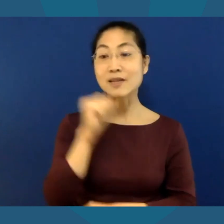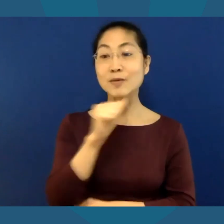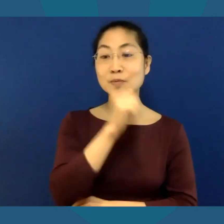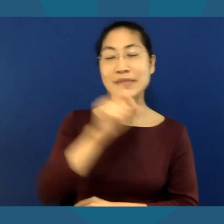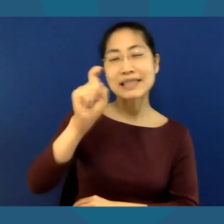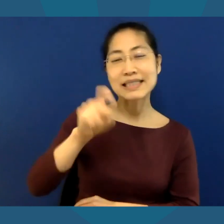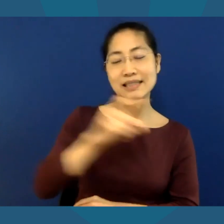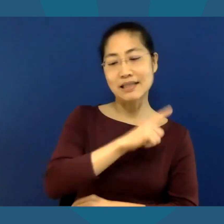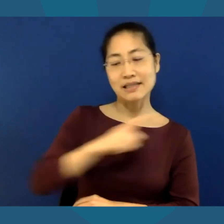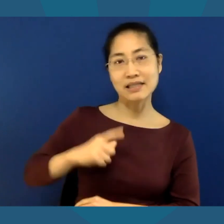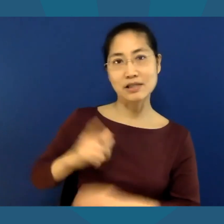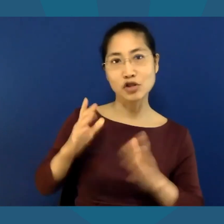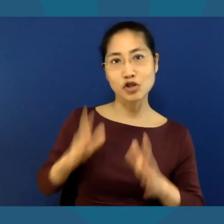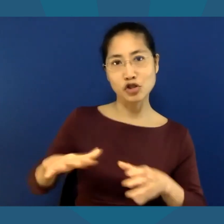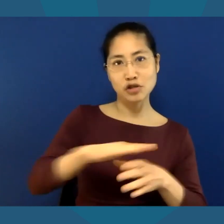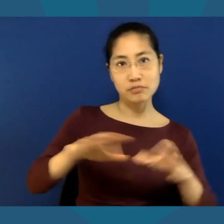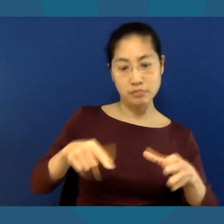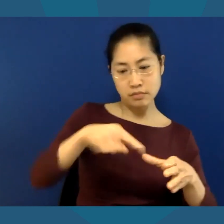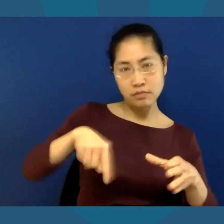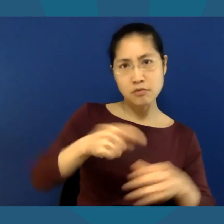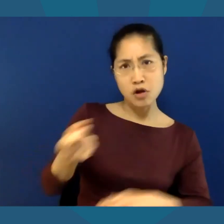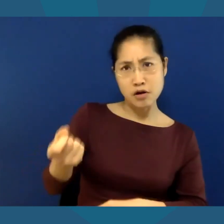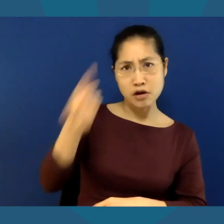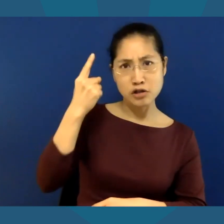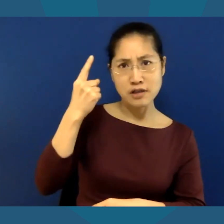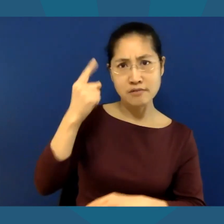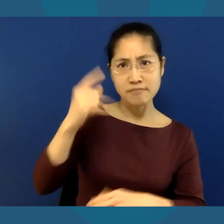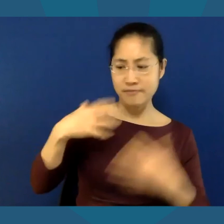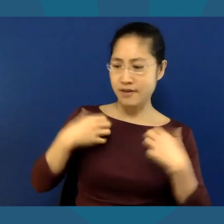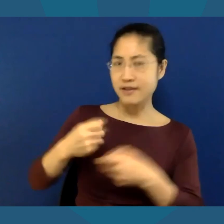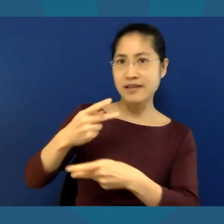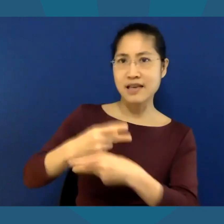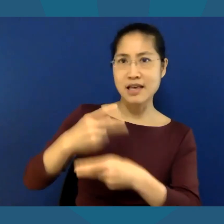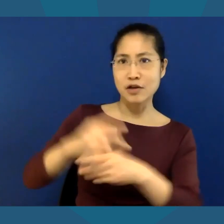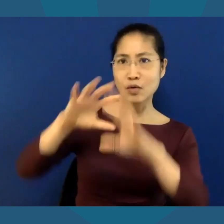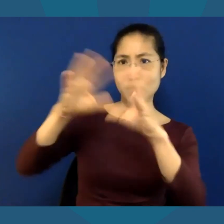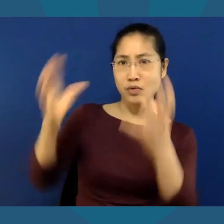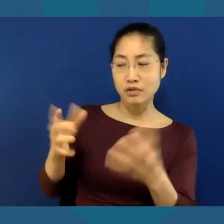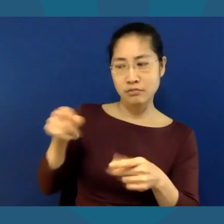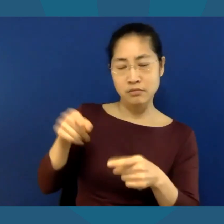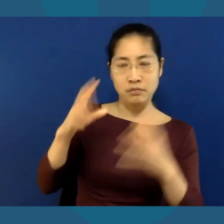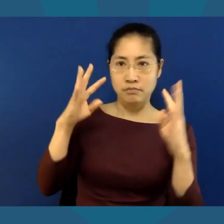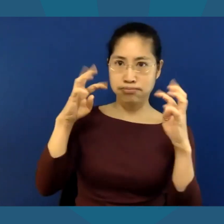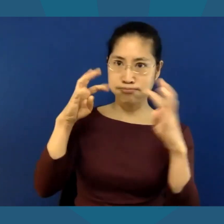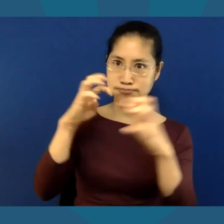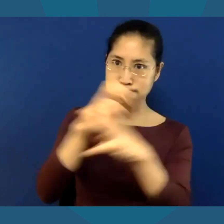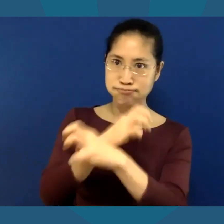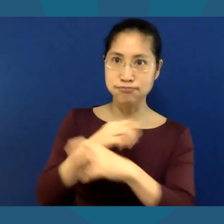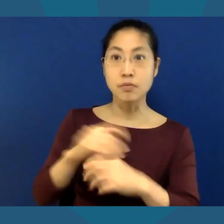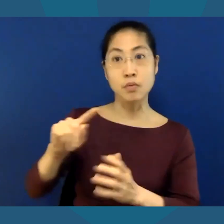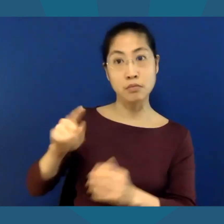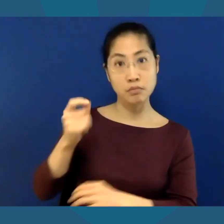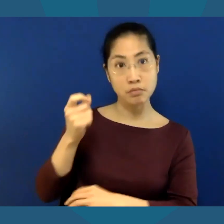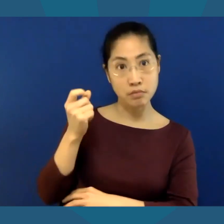Arizona needs legislators who understand the complex world of healthcare and can speak